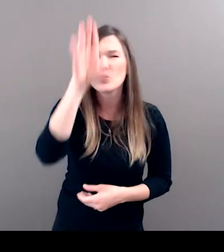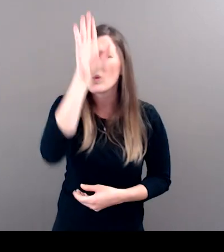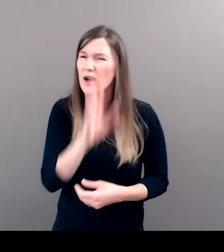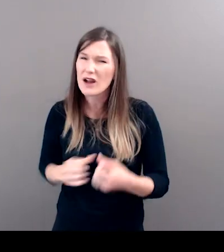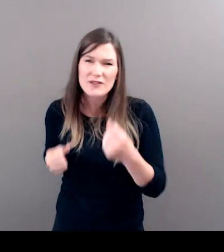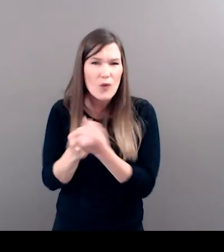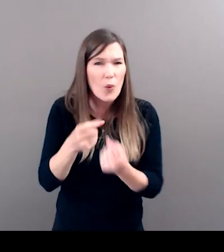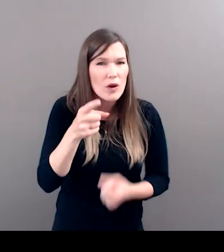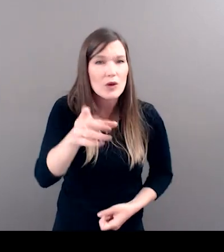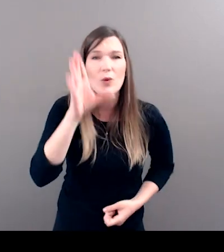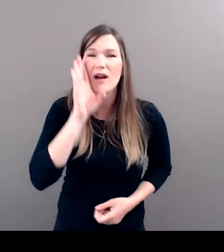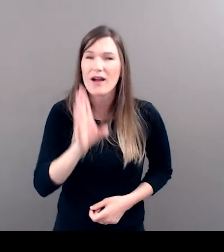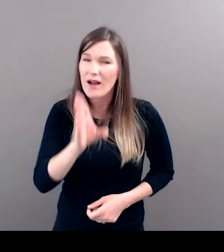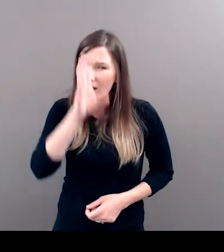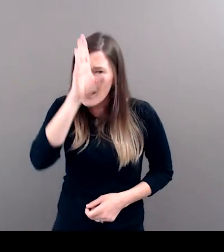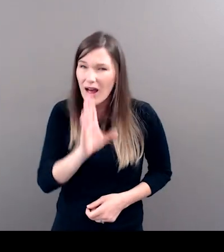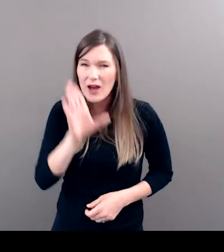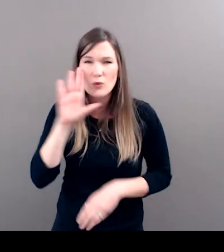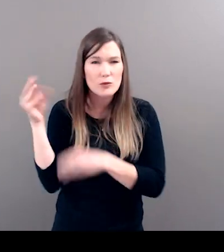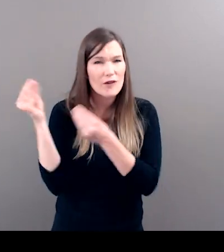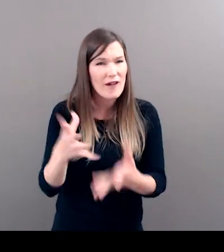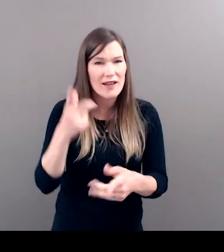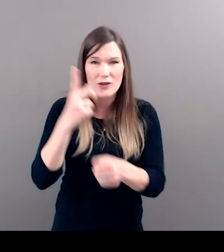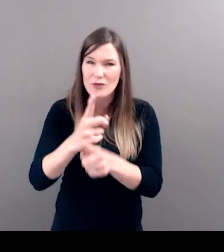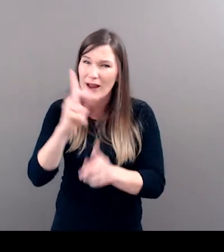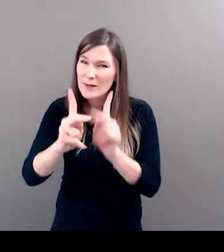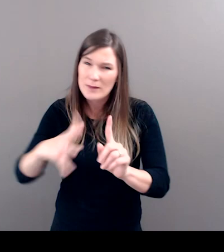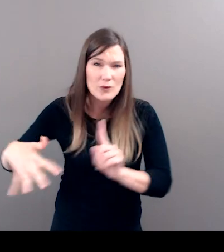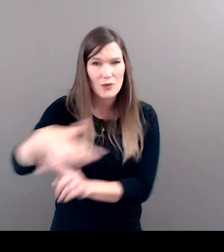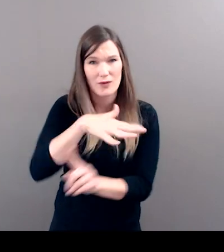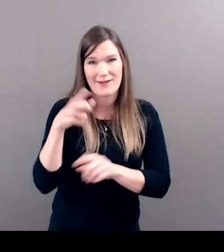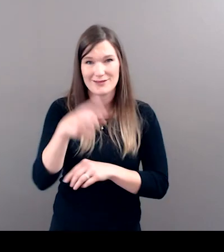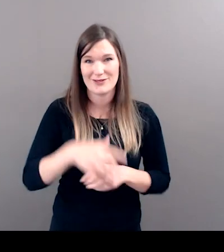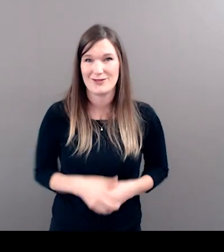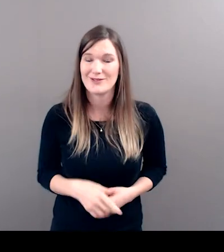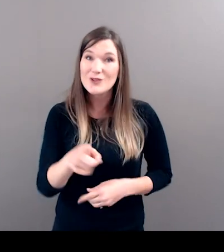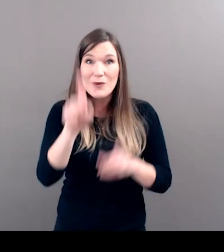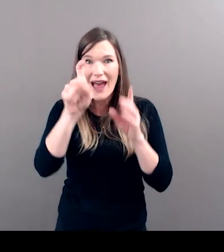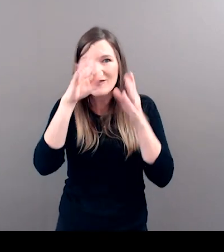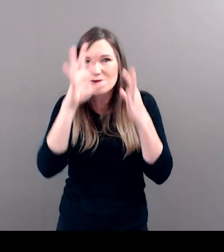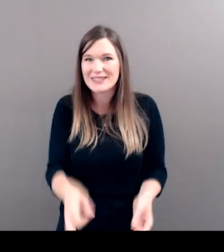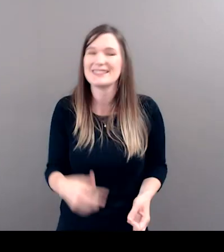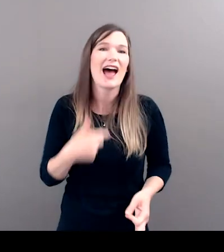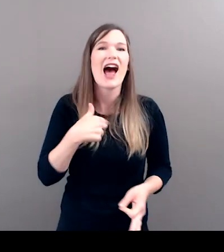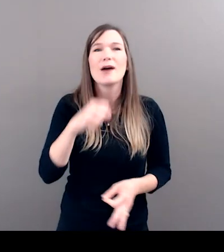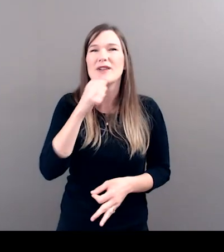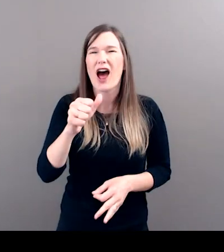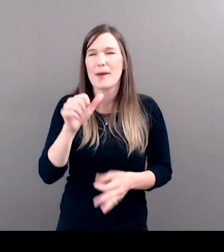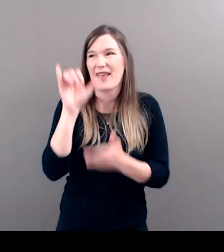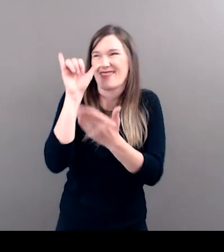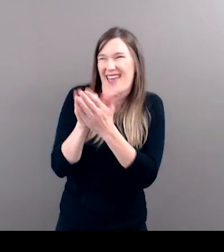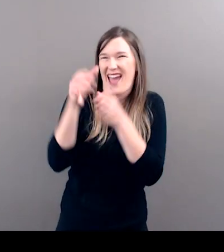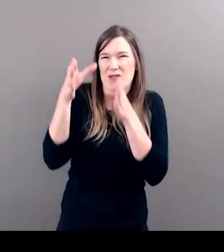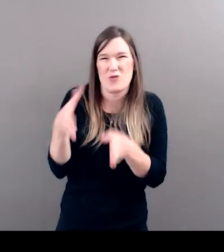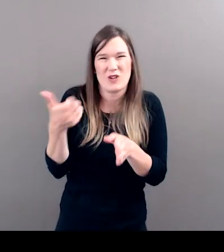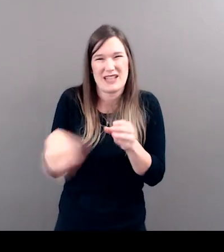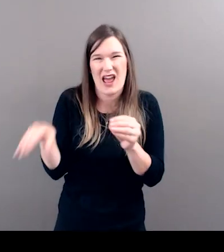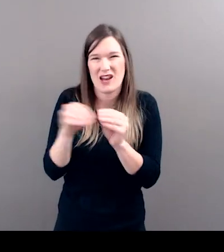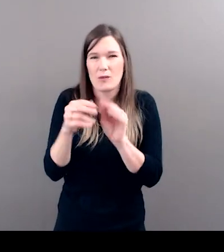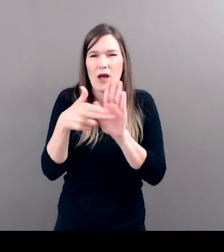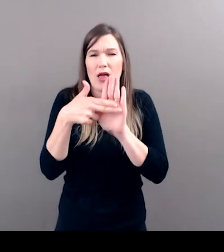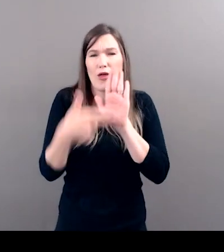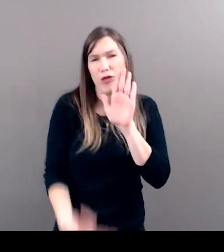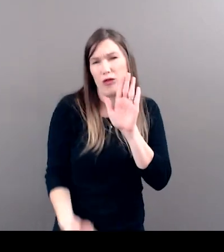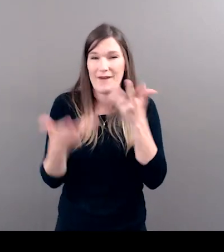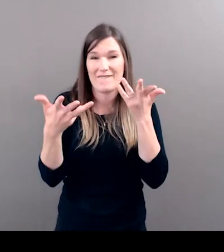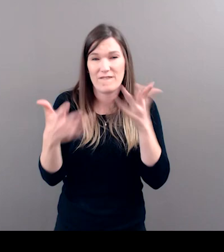And so you have to, by faith, say, I'm not going to be that person anymore. I'm going to get in my word. I'm going to be faithful. I'm going to be generous. I'm going to be a servant.